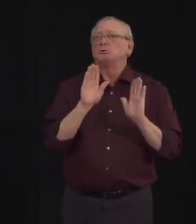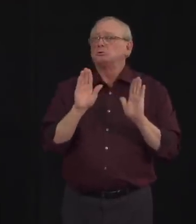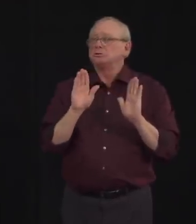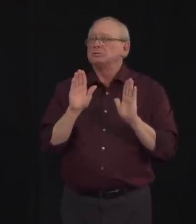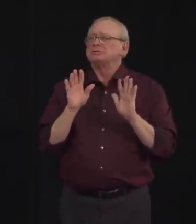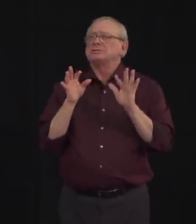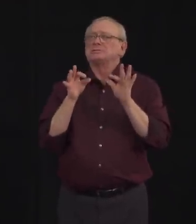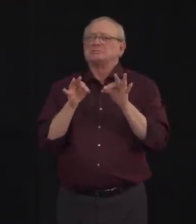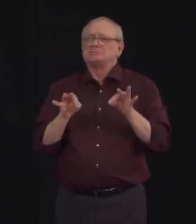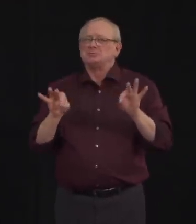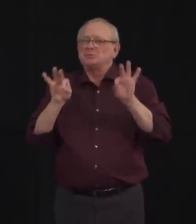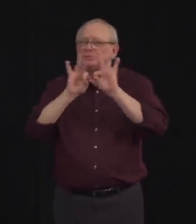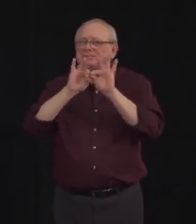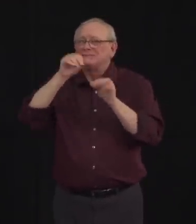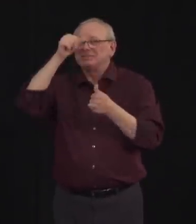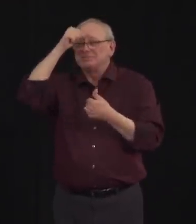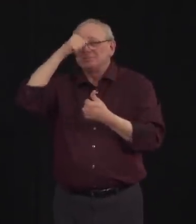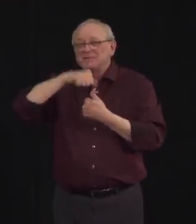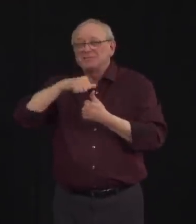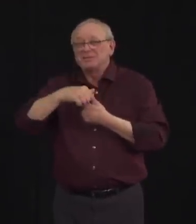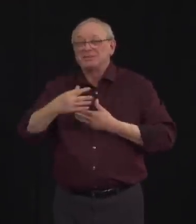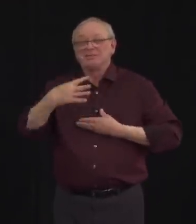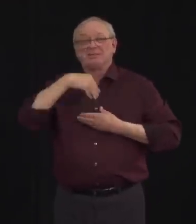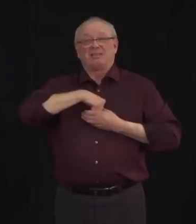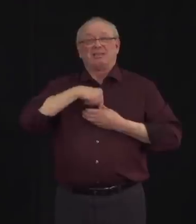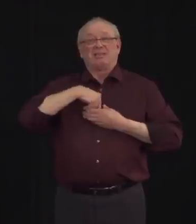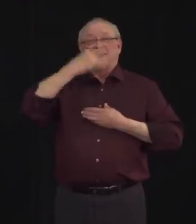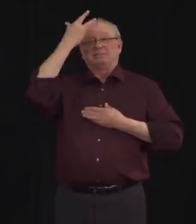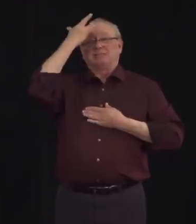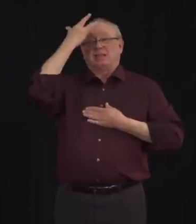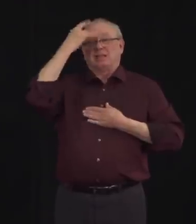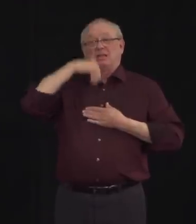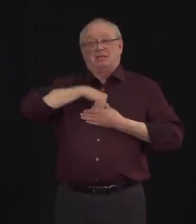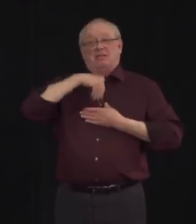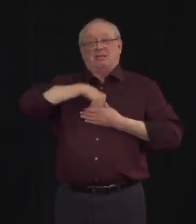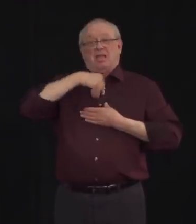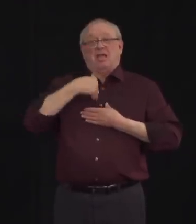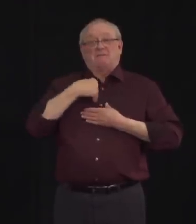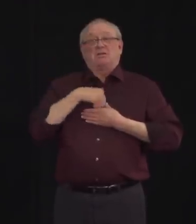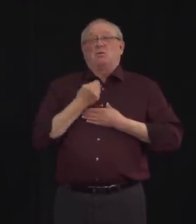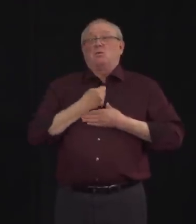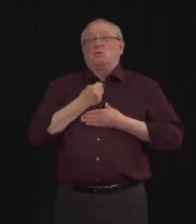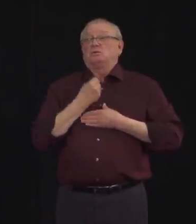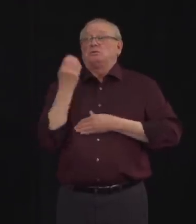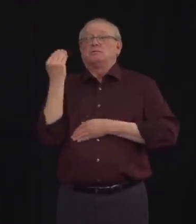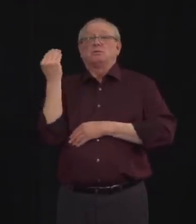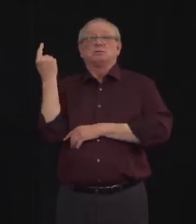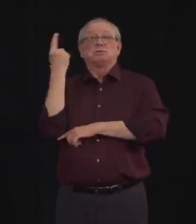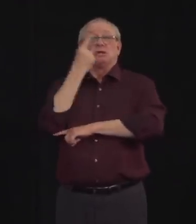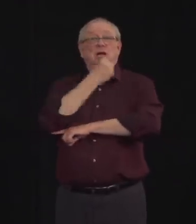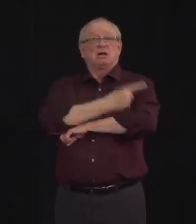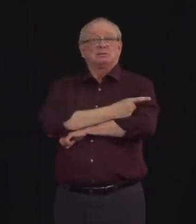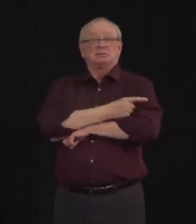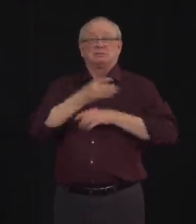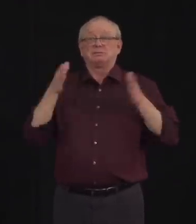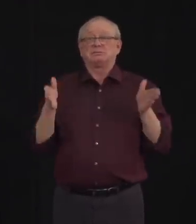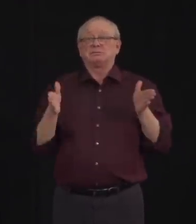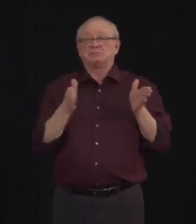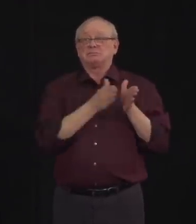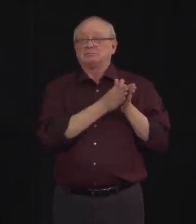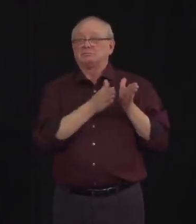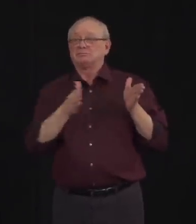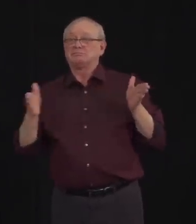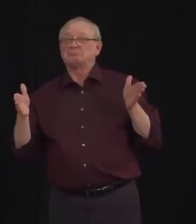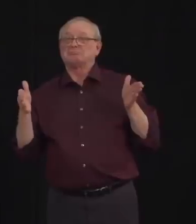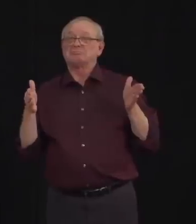period is up to 14 days, but the average incubation period is in that 5 to 8 day range. So this week is going to be critical.